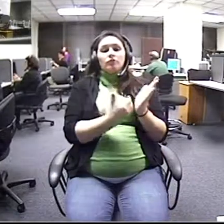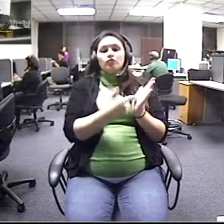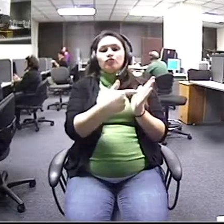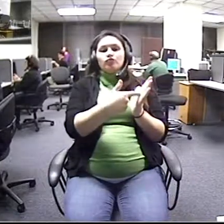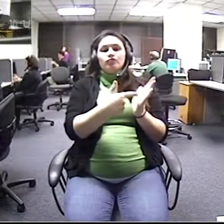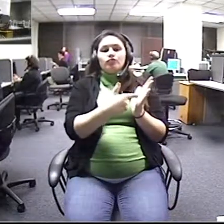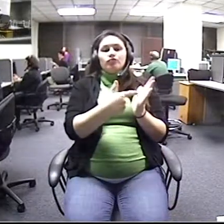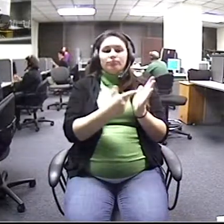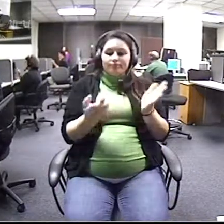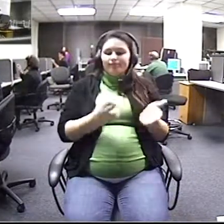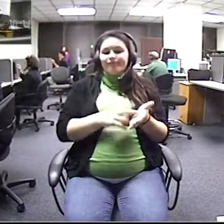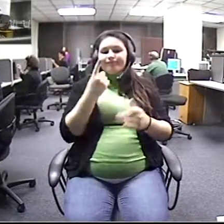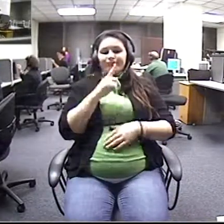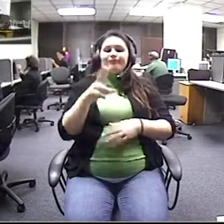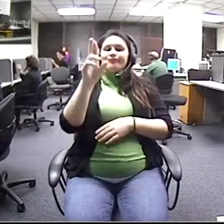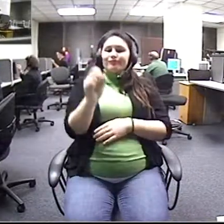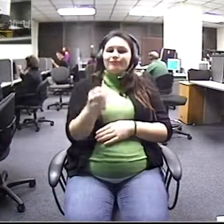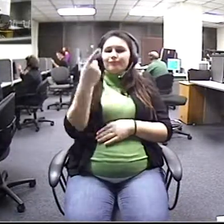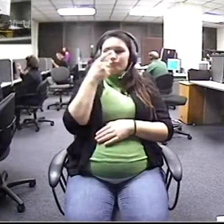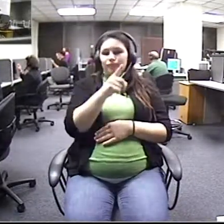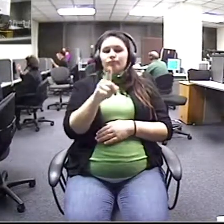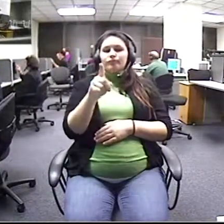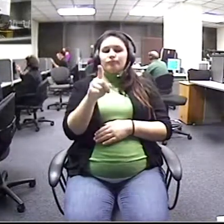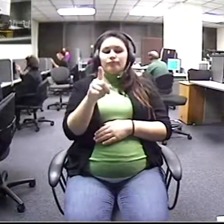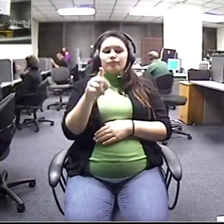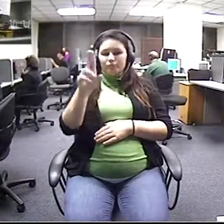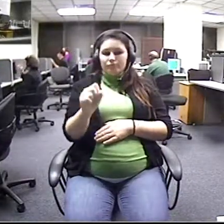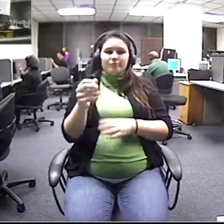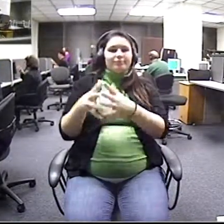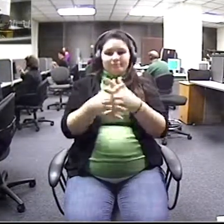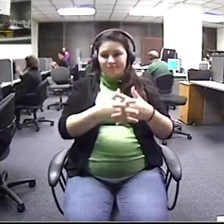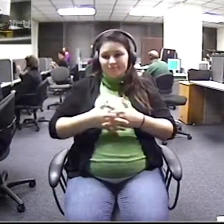United States of America."